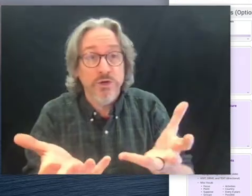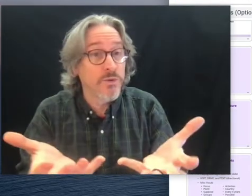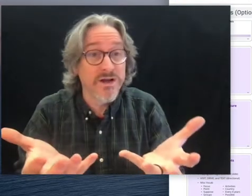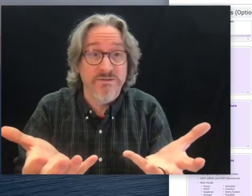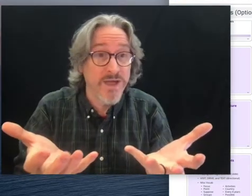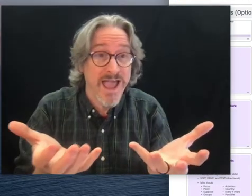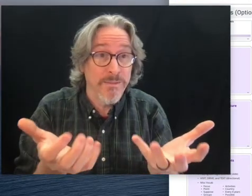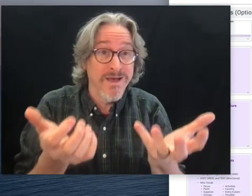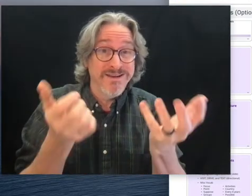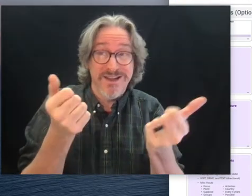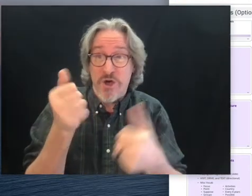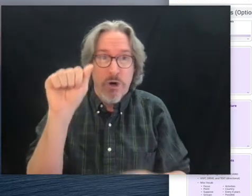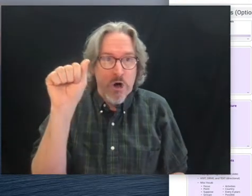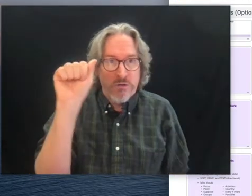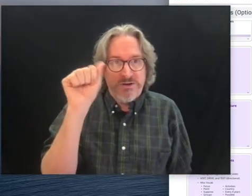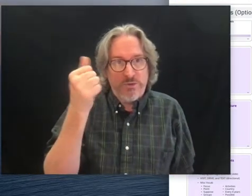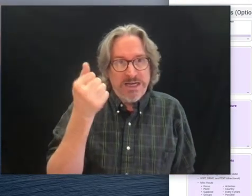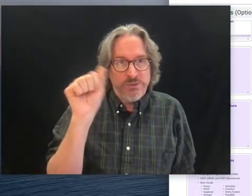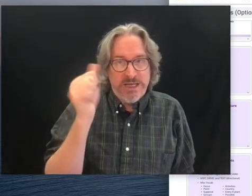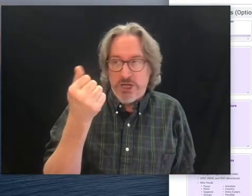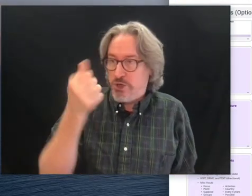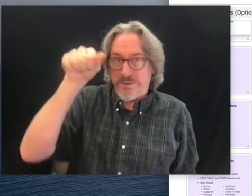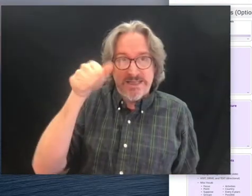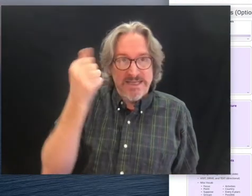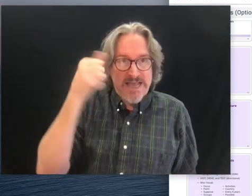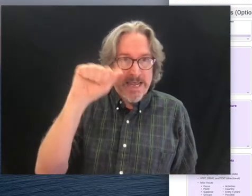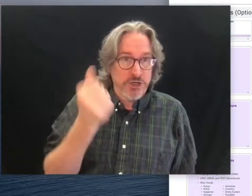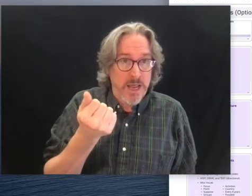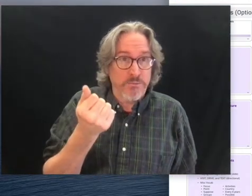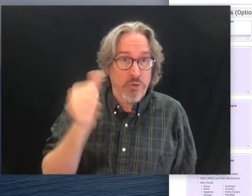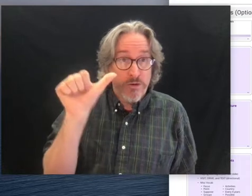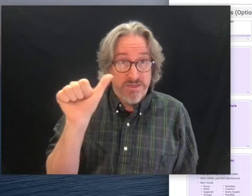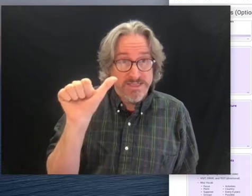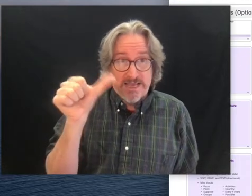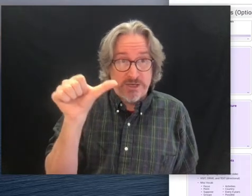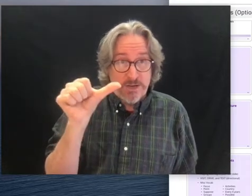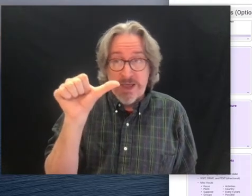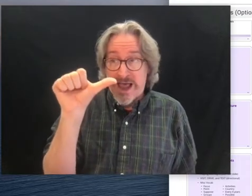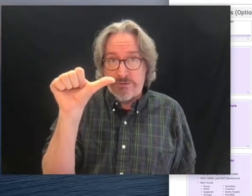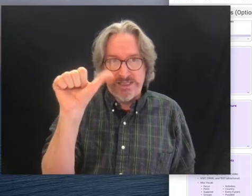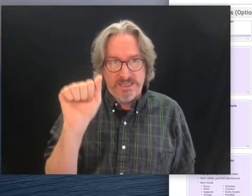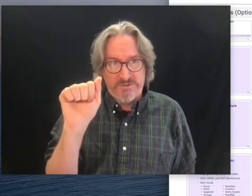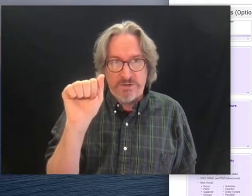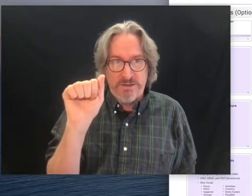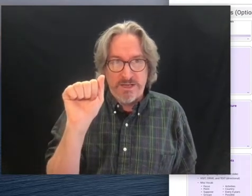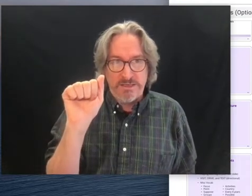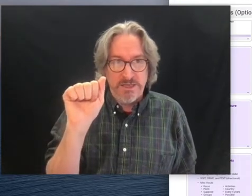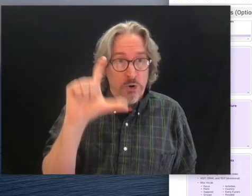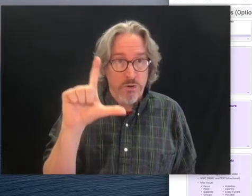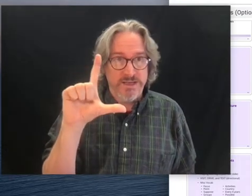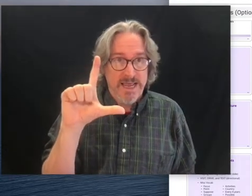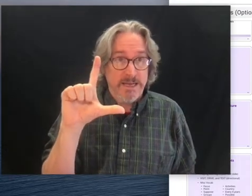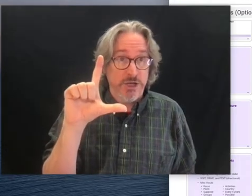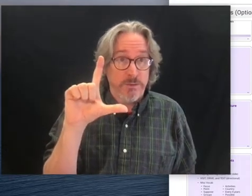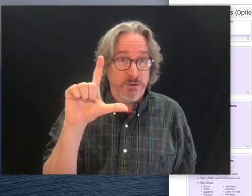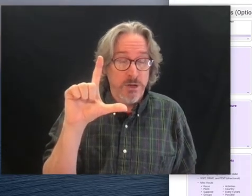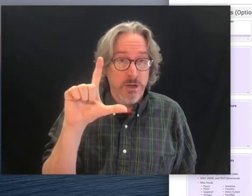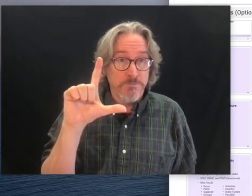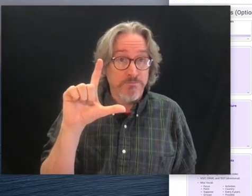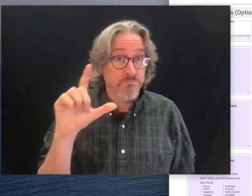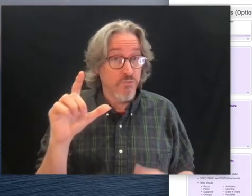you don't know enough vocab to know all the different ways we can use this hand shape or this hand shape, how this is different than this or this hand